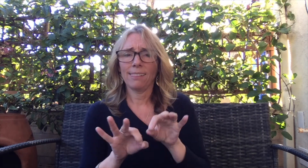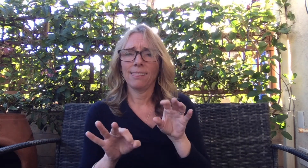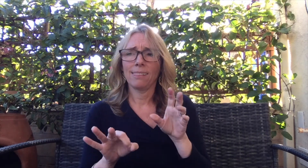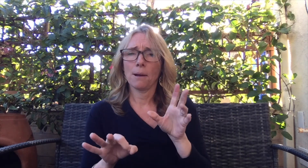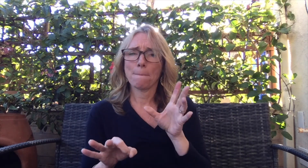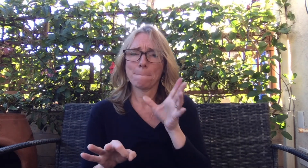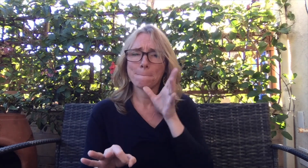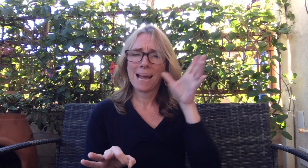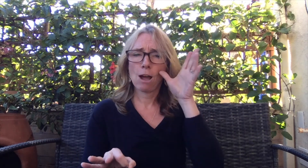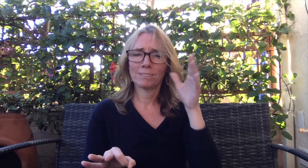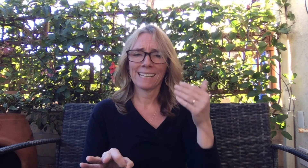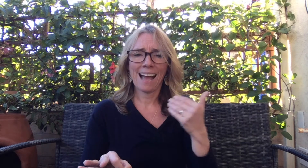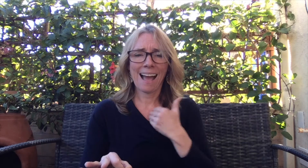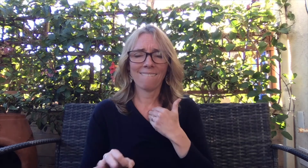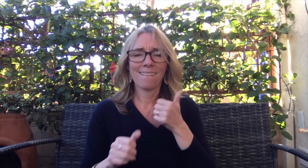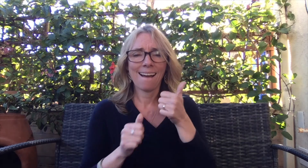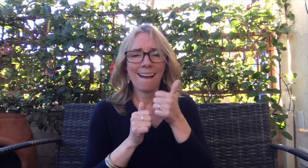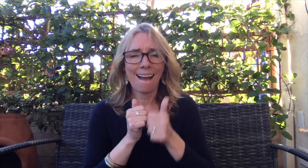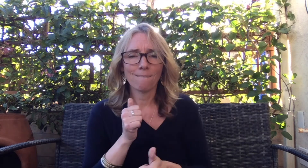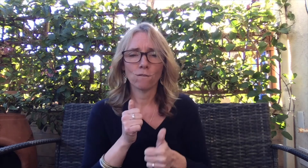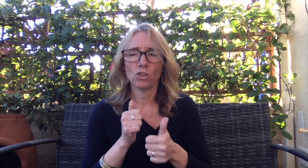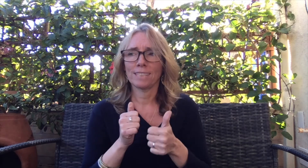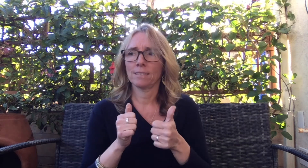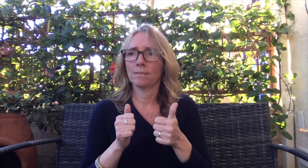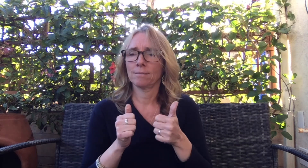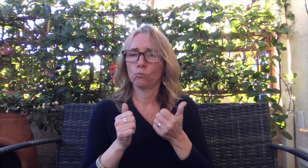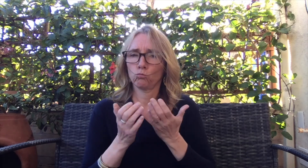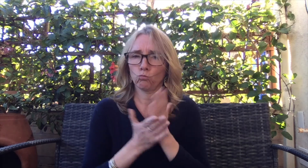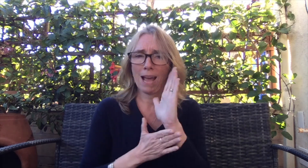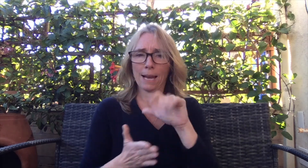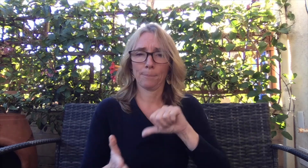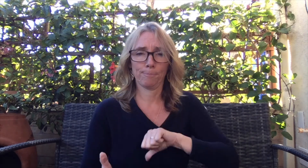respected. Literacy is so important.